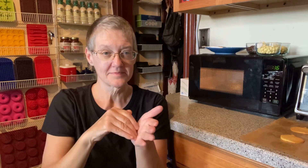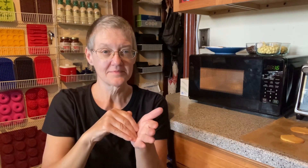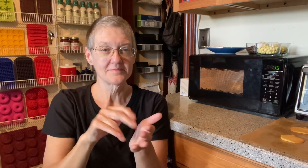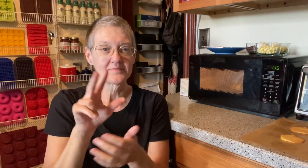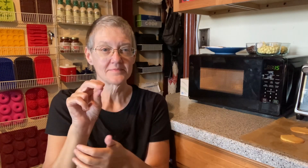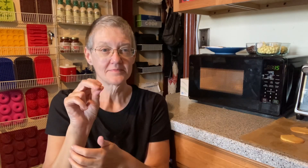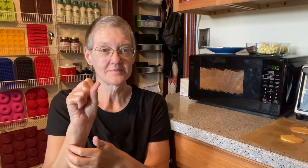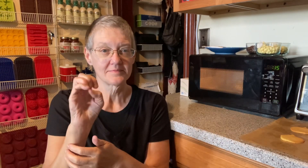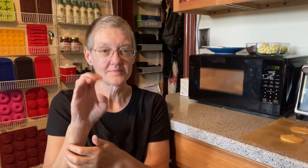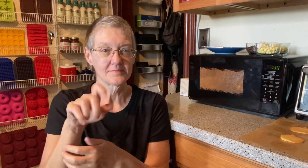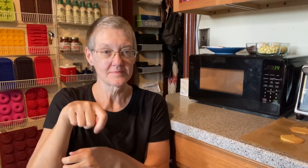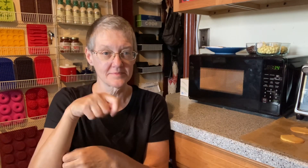time.